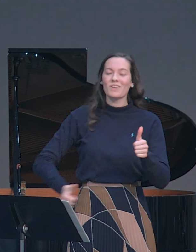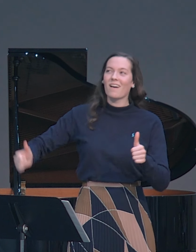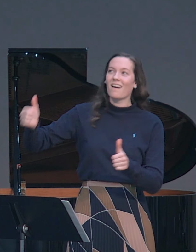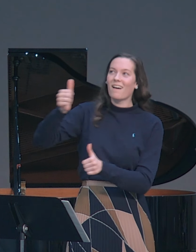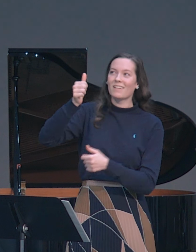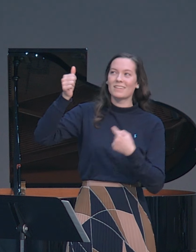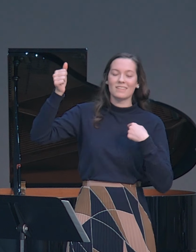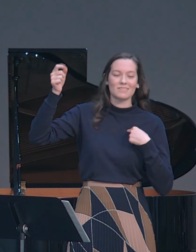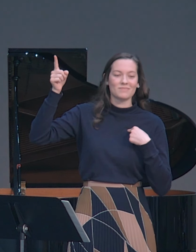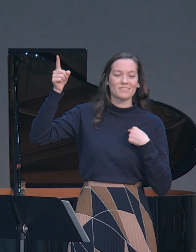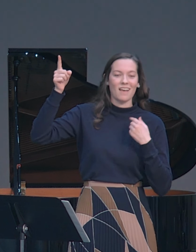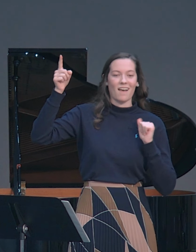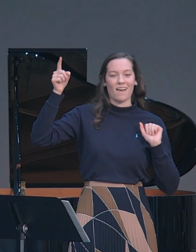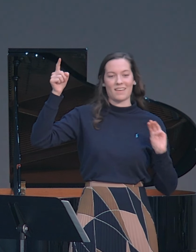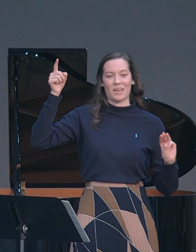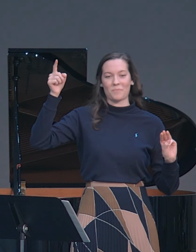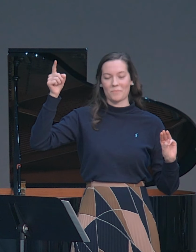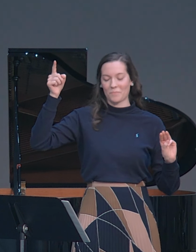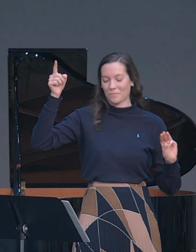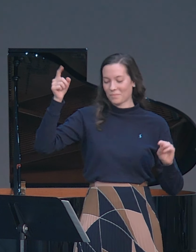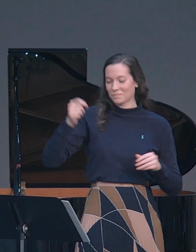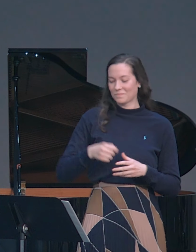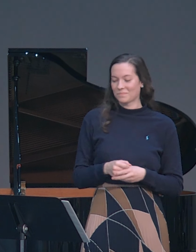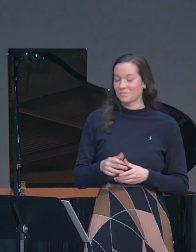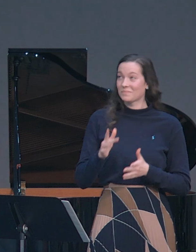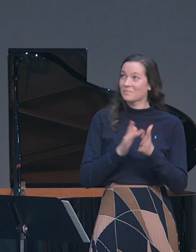great I am.